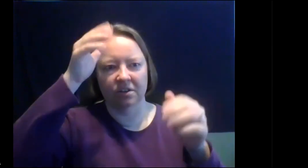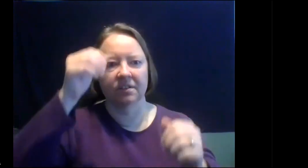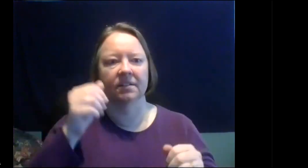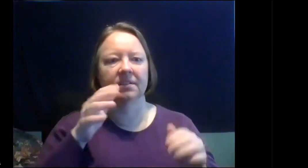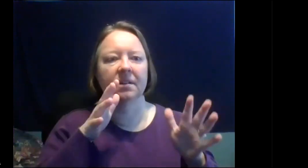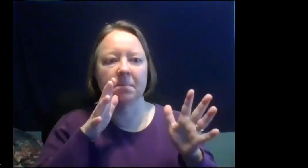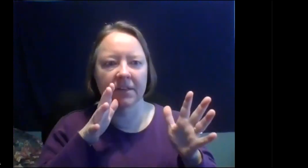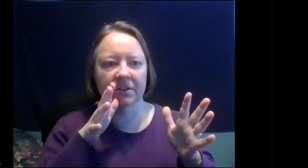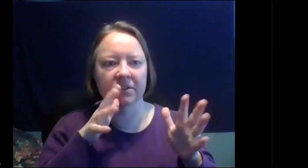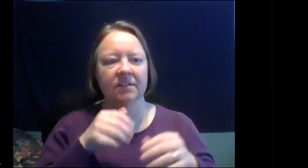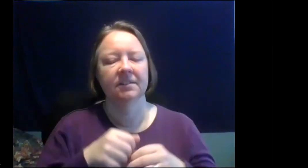father, mother.